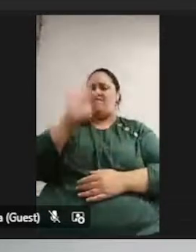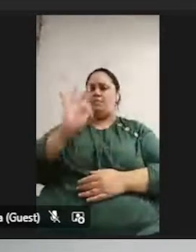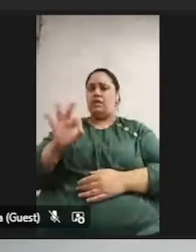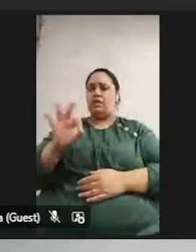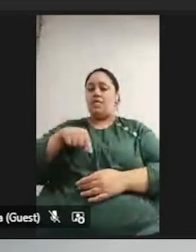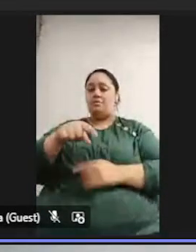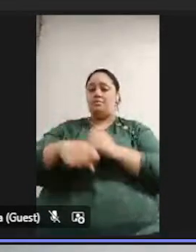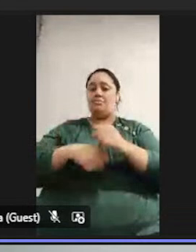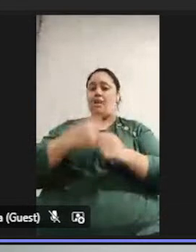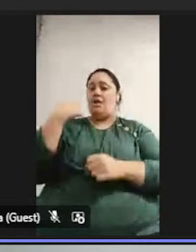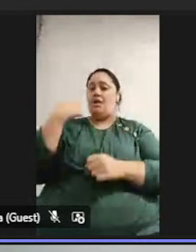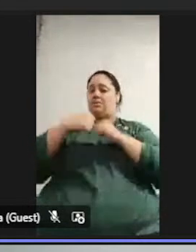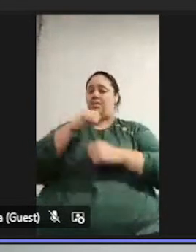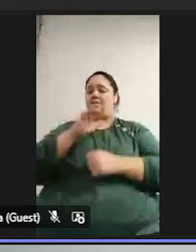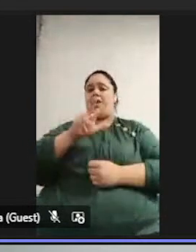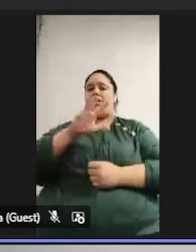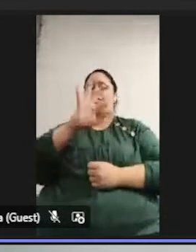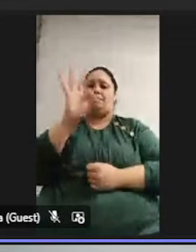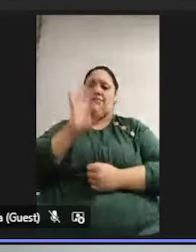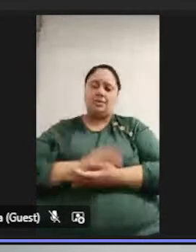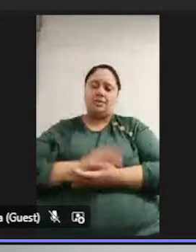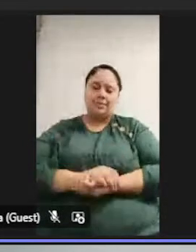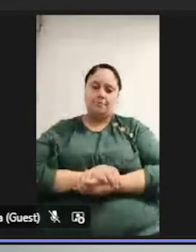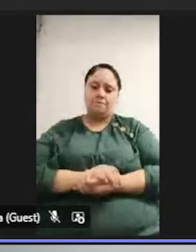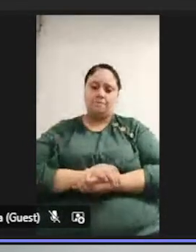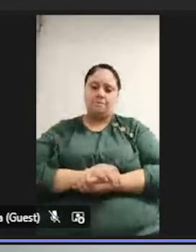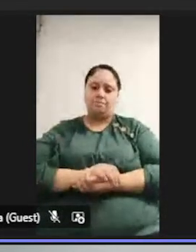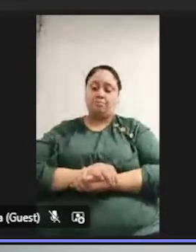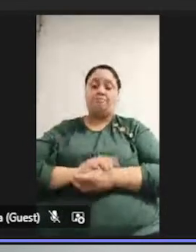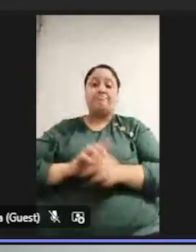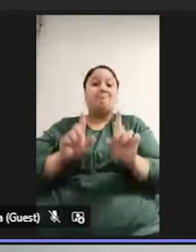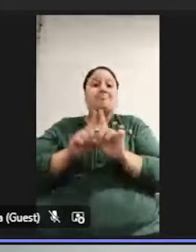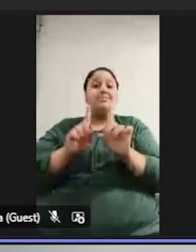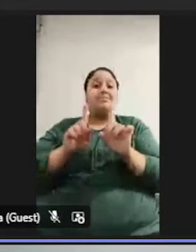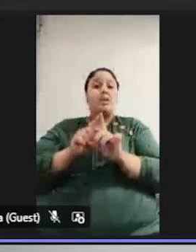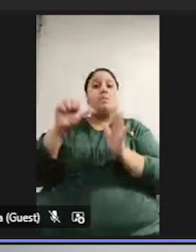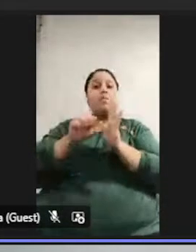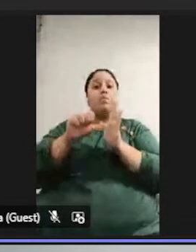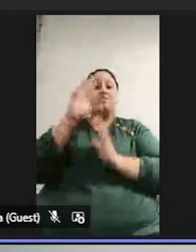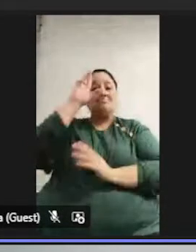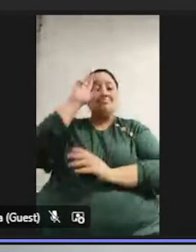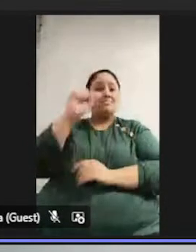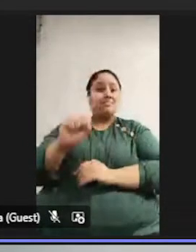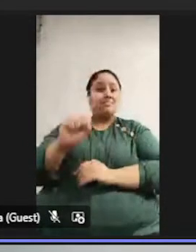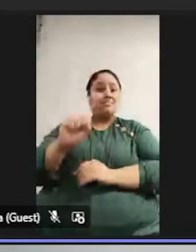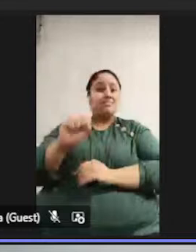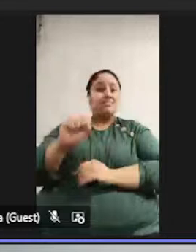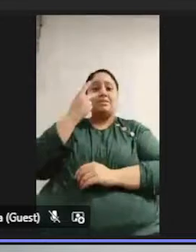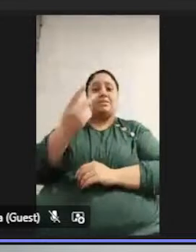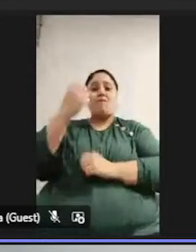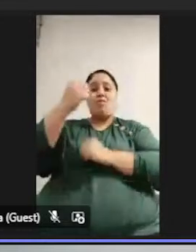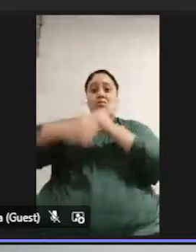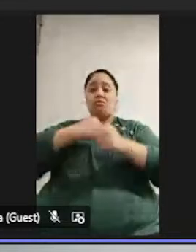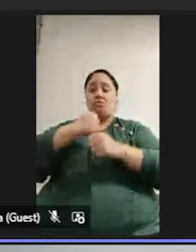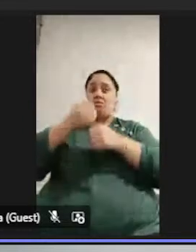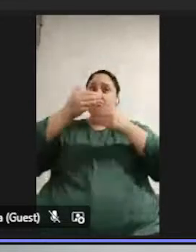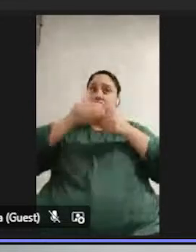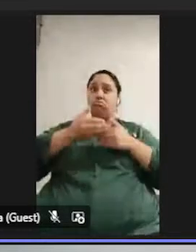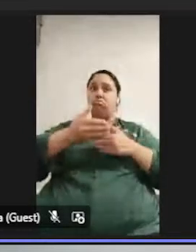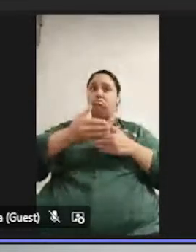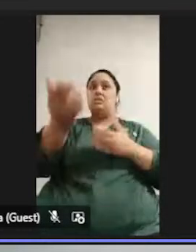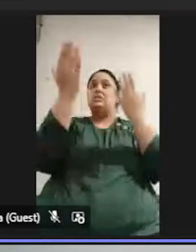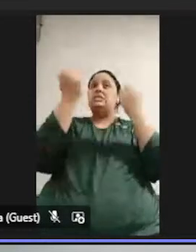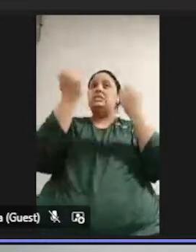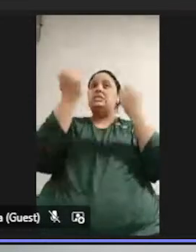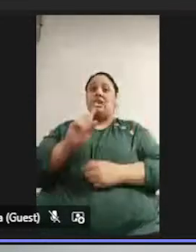58%. I think also important to note is when you look at the outlook for the year, we're definitely going to